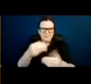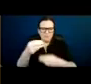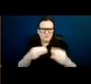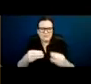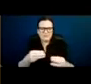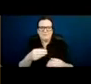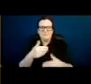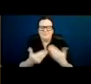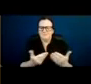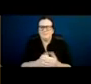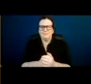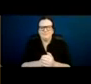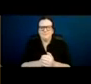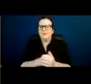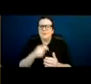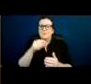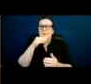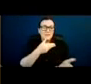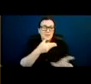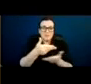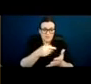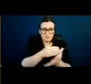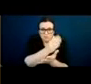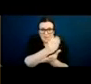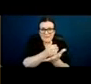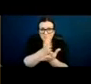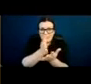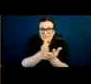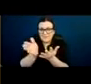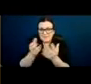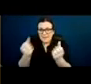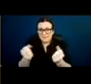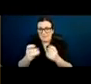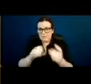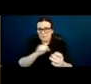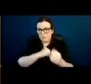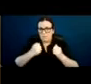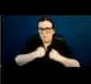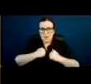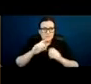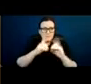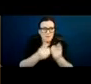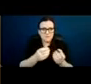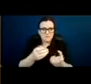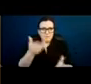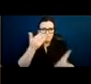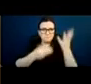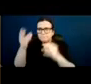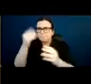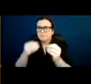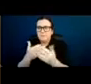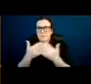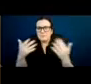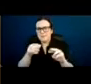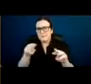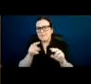has had a number of different strands, ensuring that my department has heard from as many people as possible. A particular